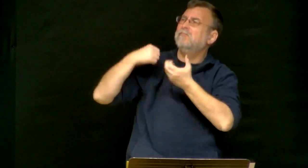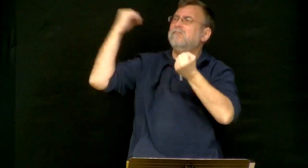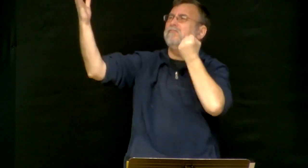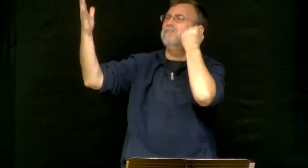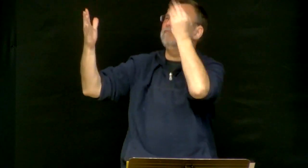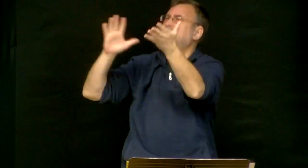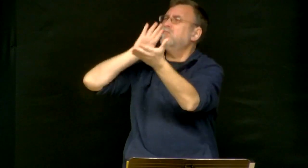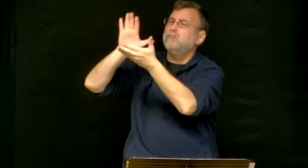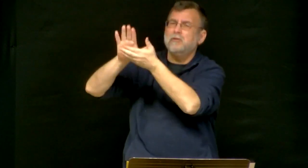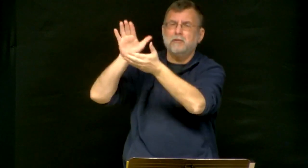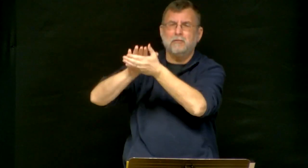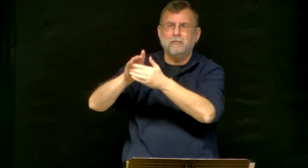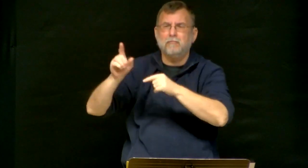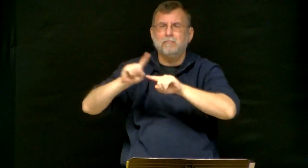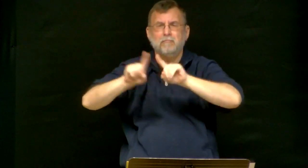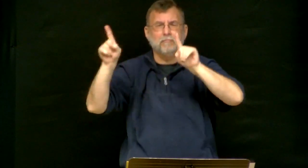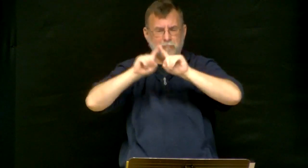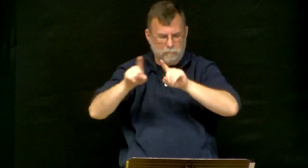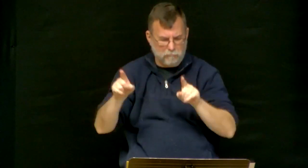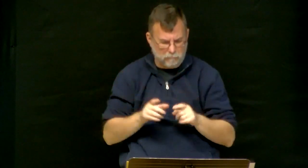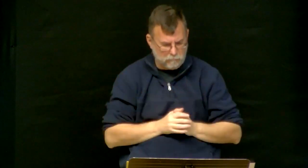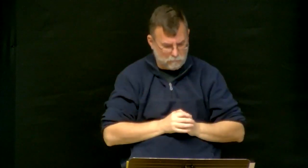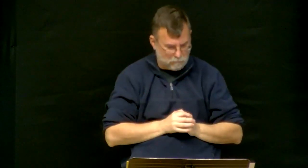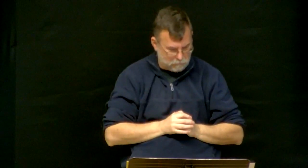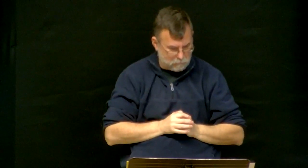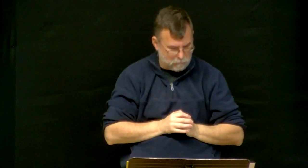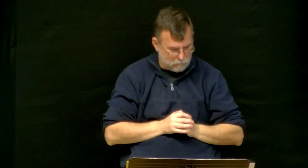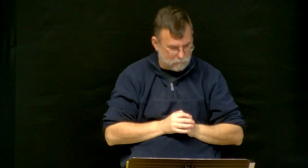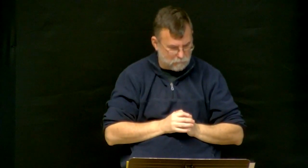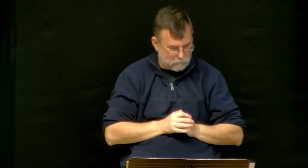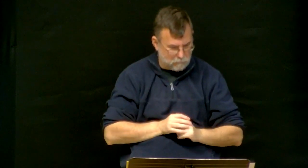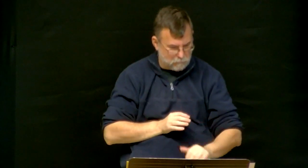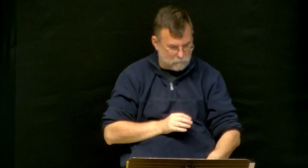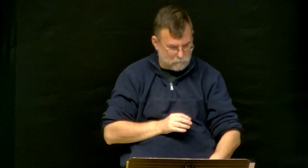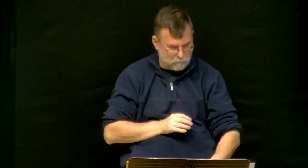singing for him to help us in gladness and praise.